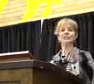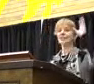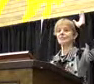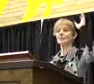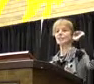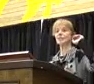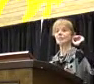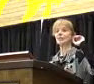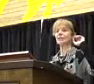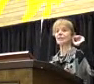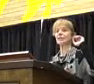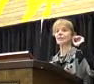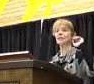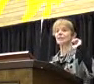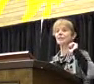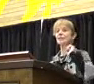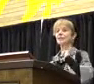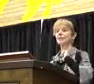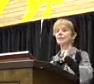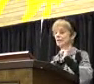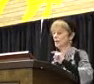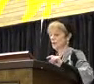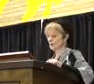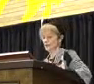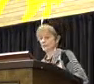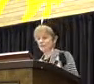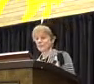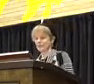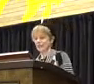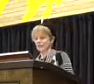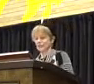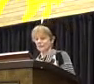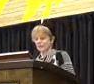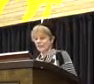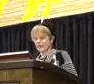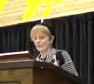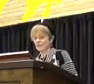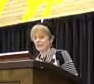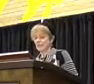it? Raise your hand if you'd like me to read it. Oh, okay.